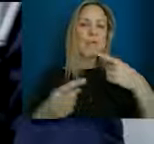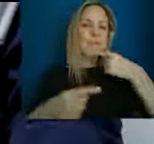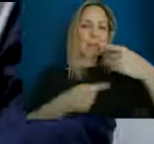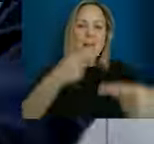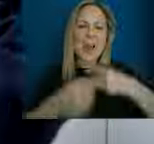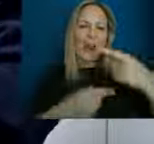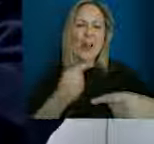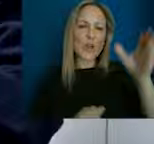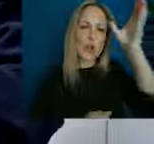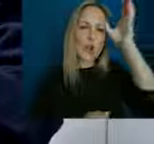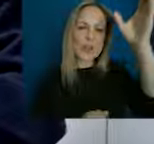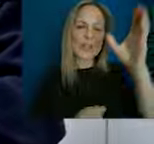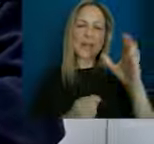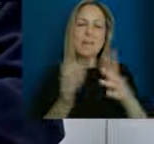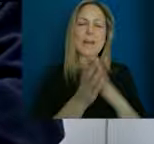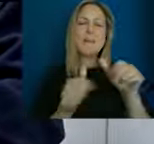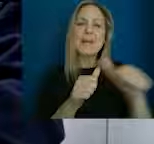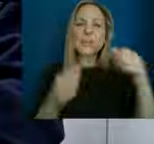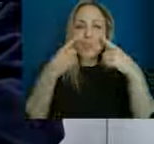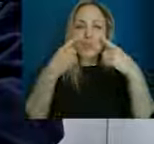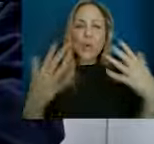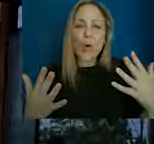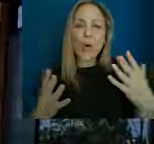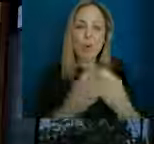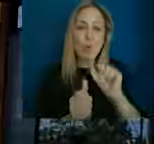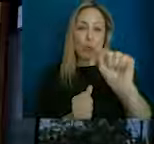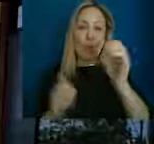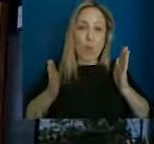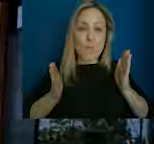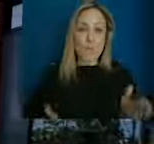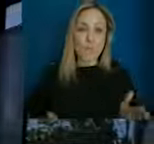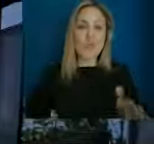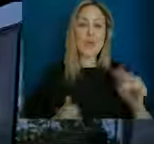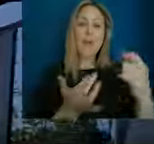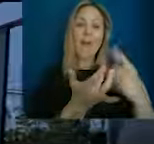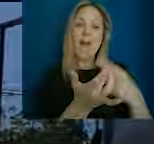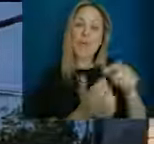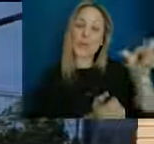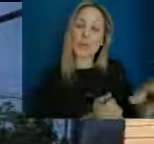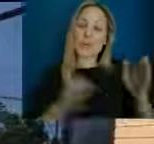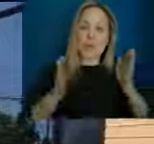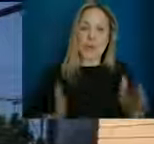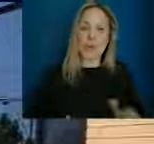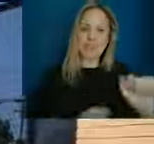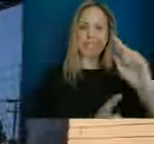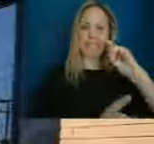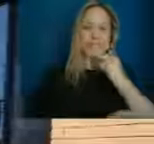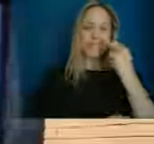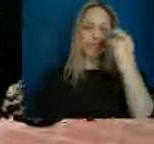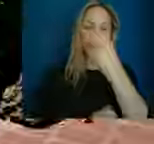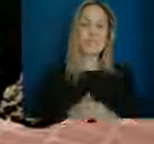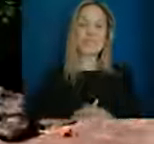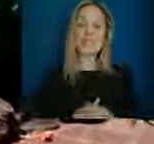using your own body or the body of the person who is deafblind. If you are talking about landmarks and they are within